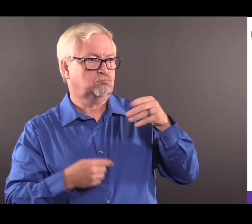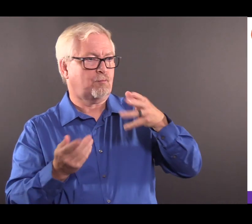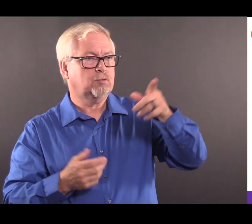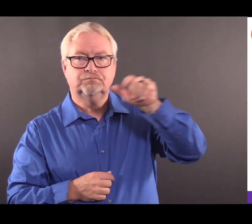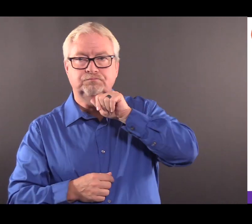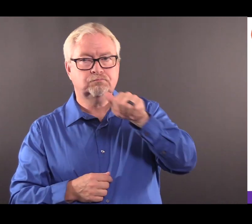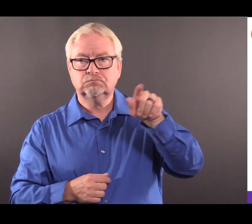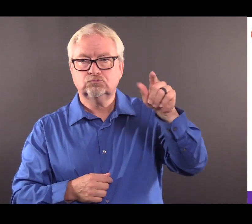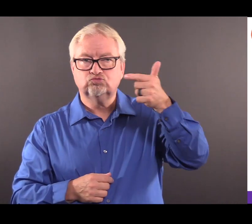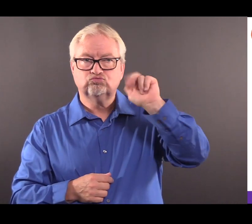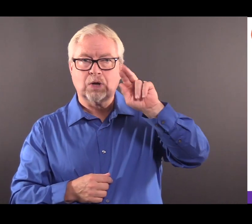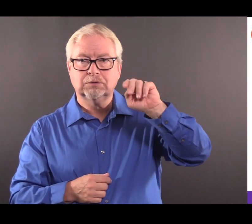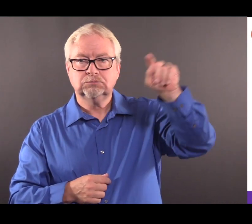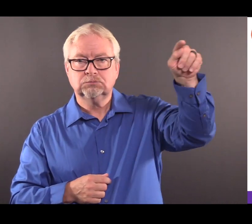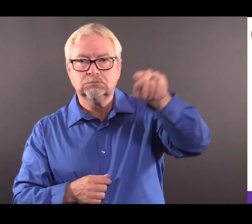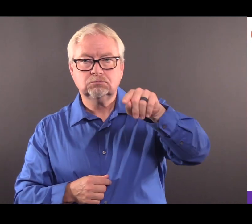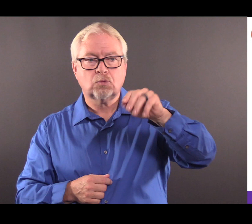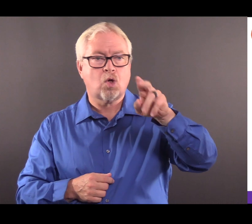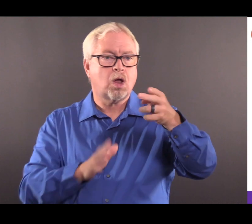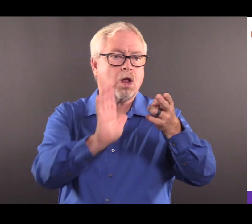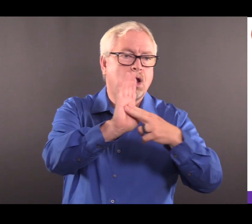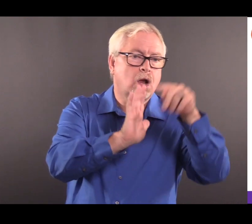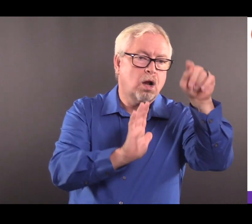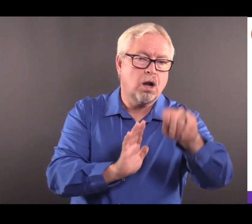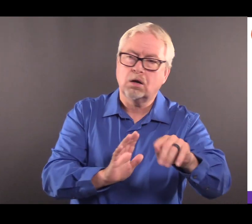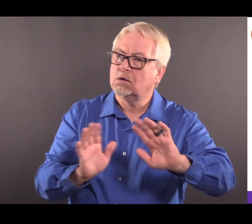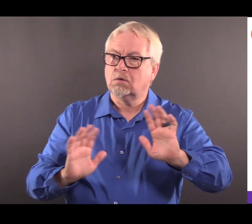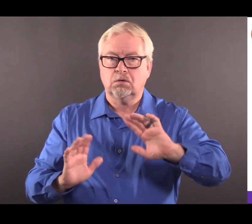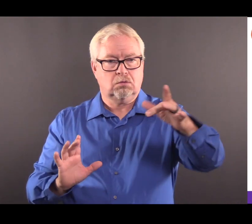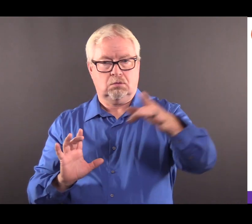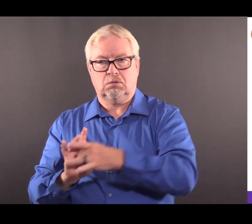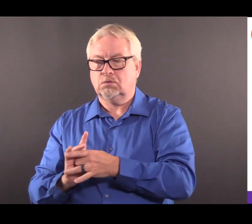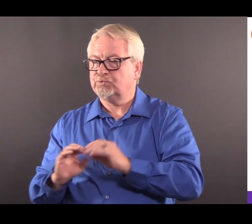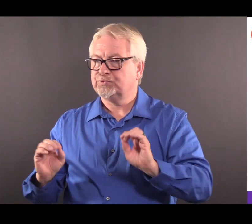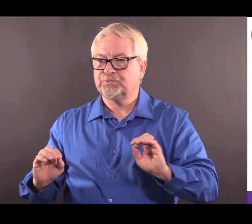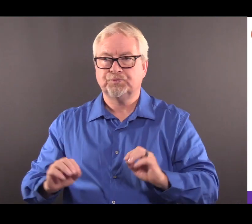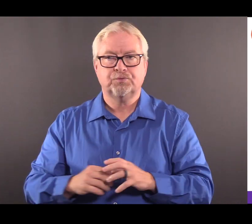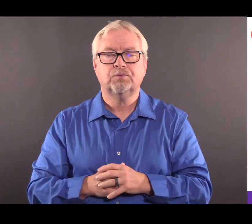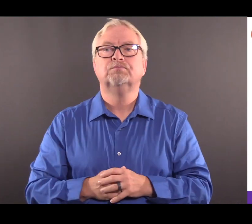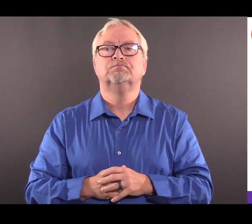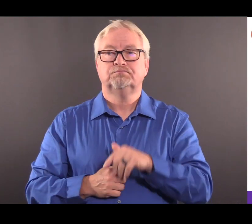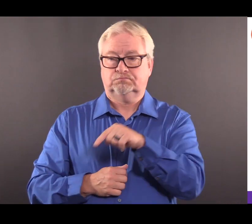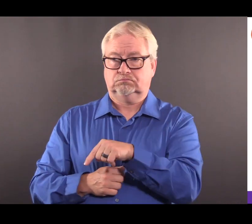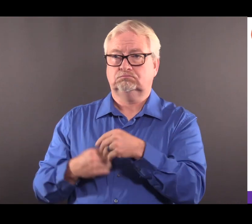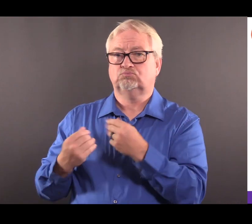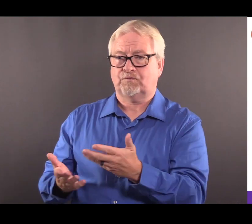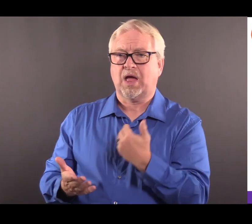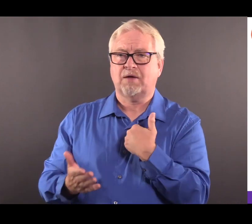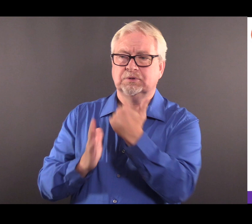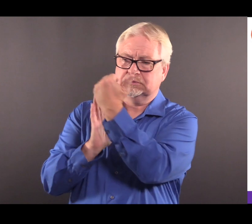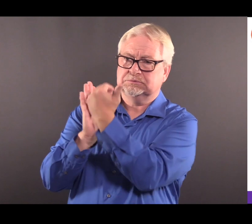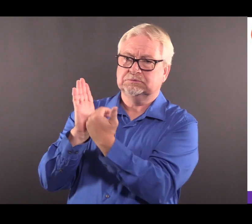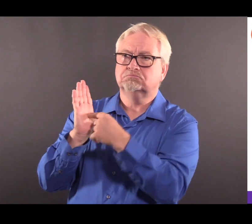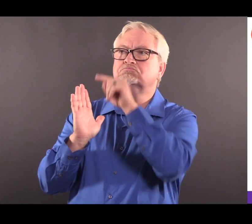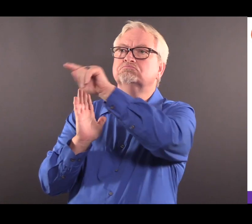HUD does not provide grantees or subgrantees with comparable databases, provide a